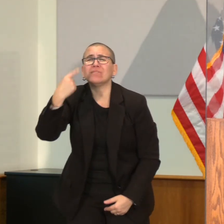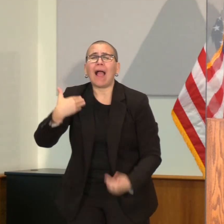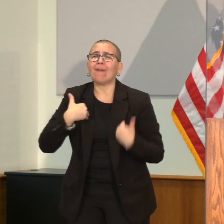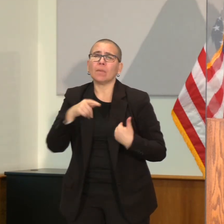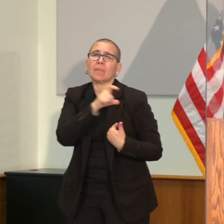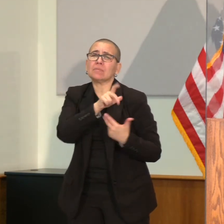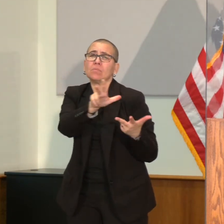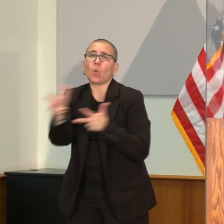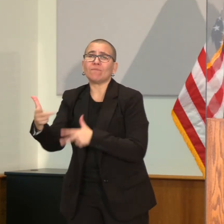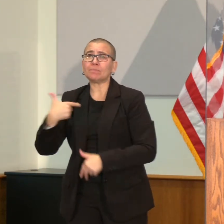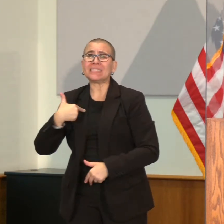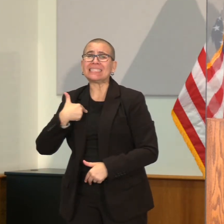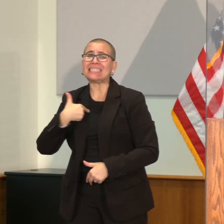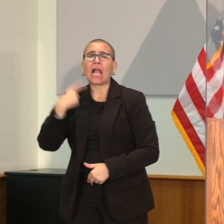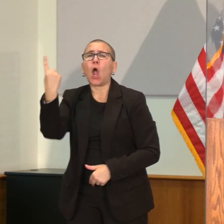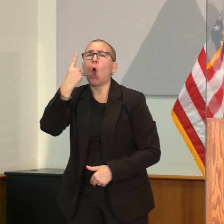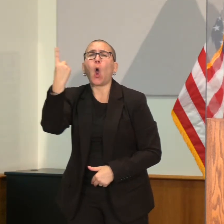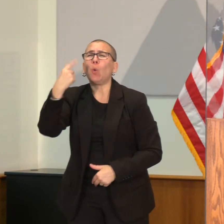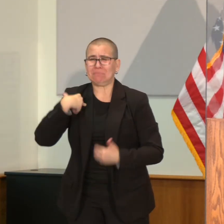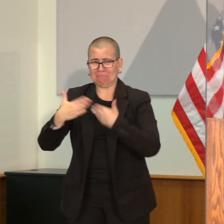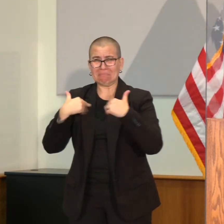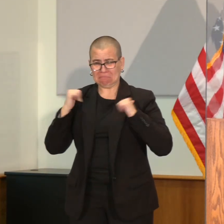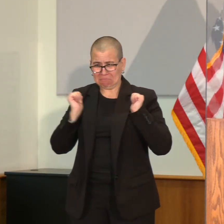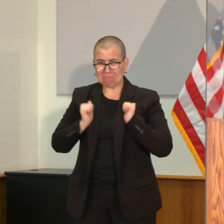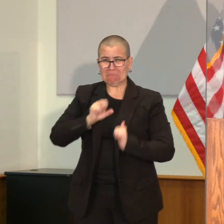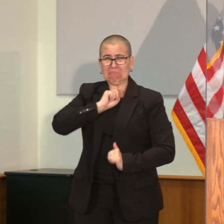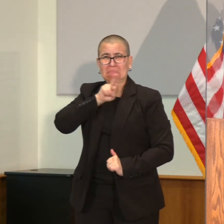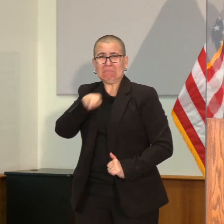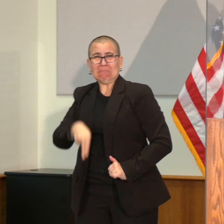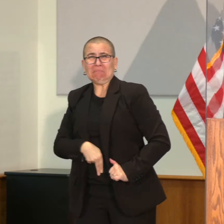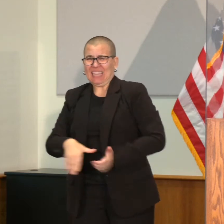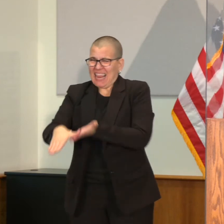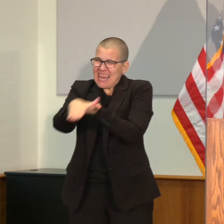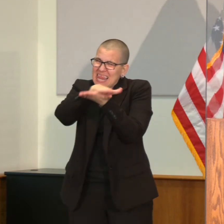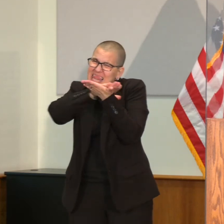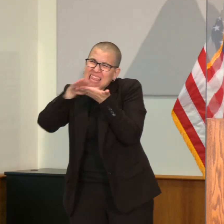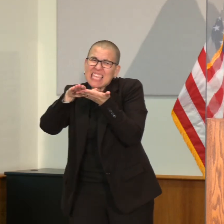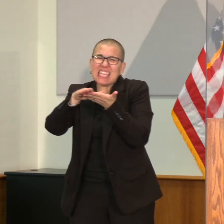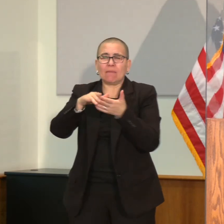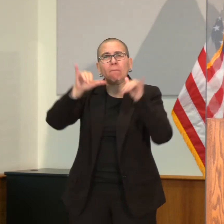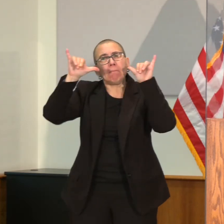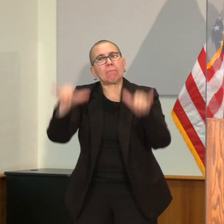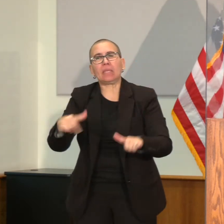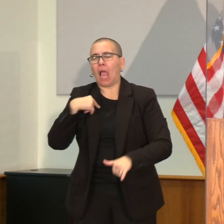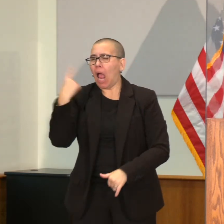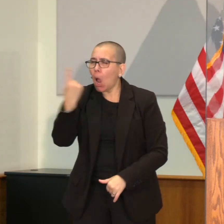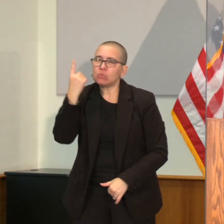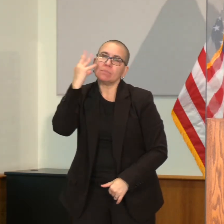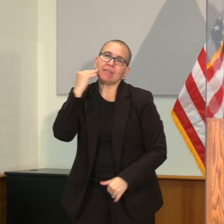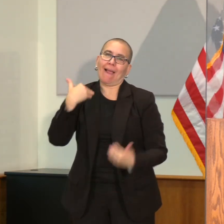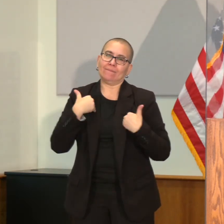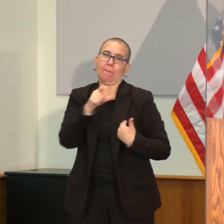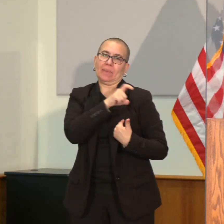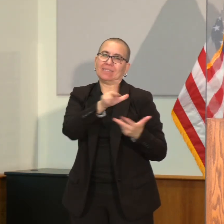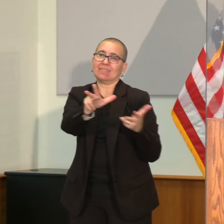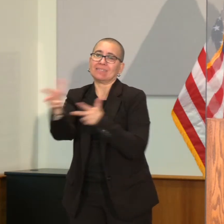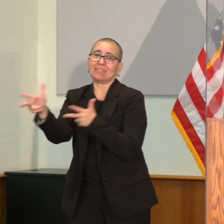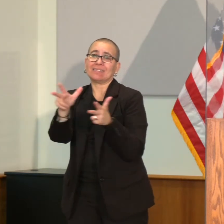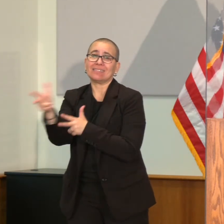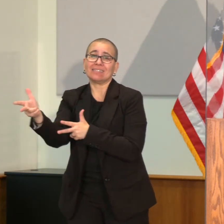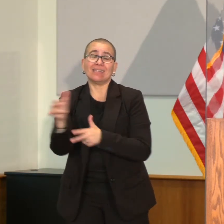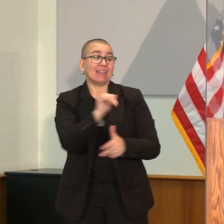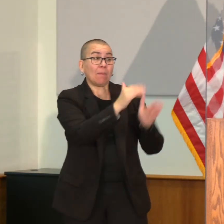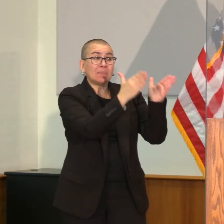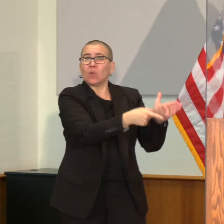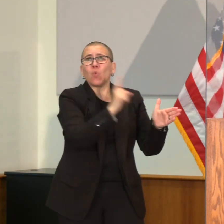if I have a suit on, a shirt and tie on, or not. But the colleague of mine is just a wonderful person, and I got a